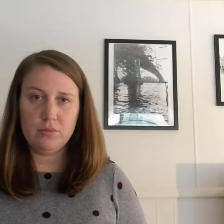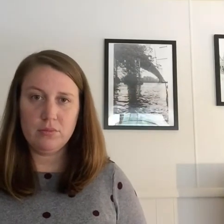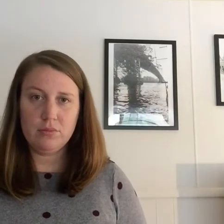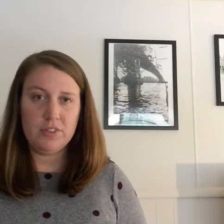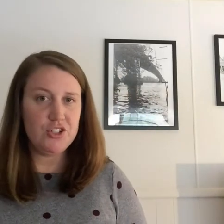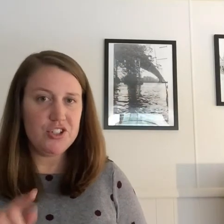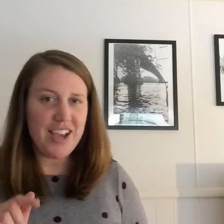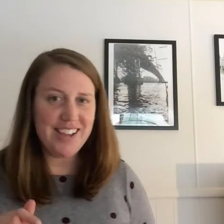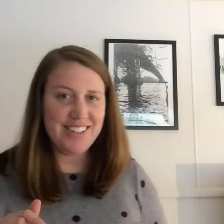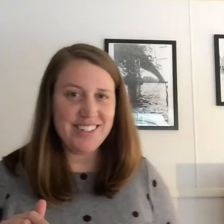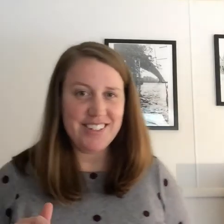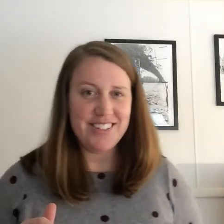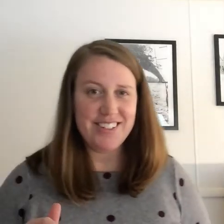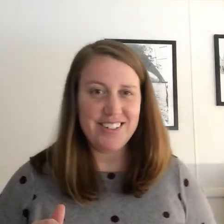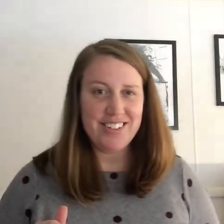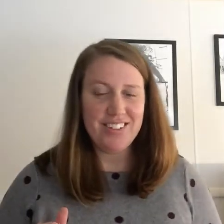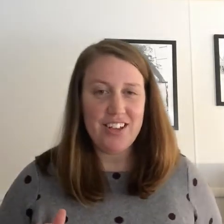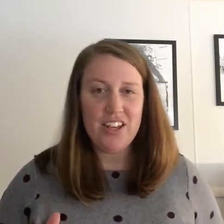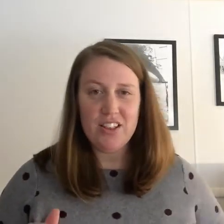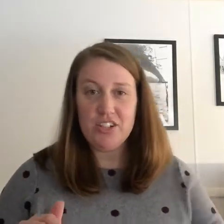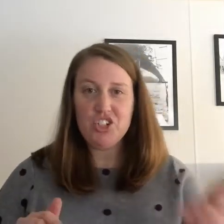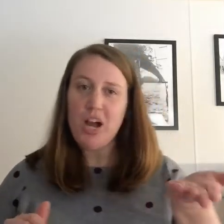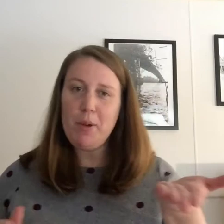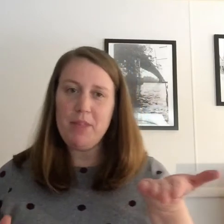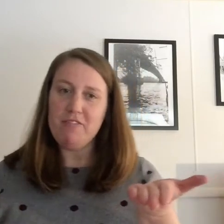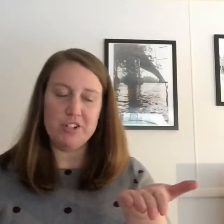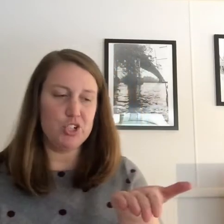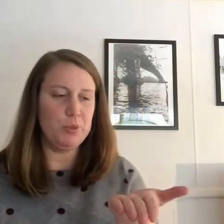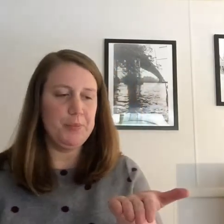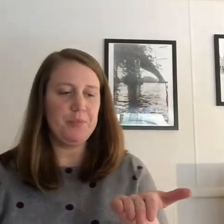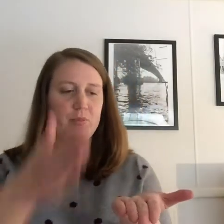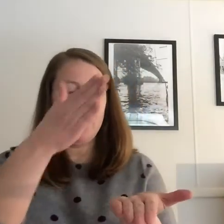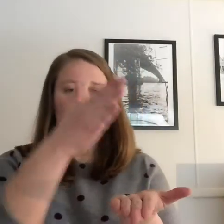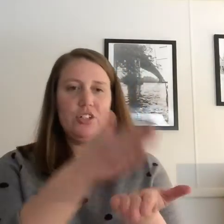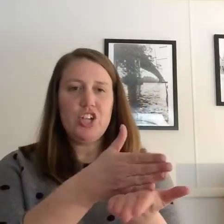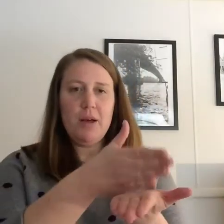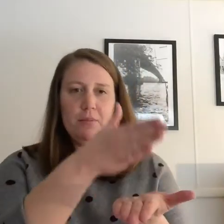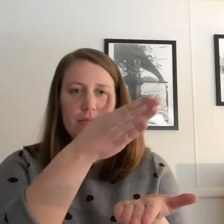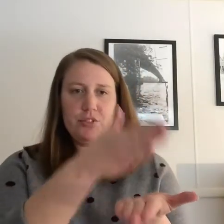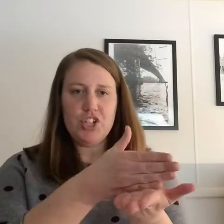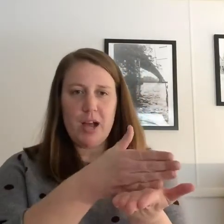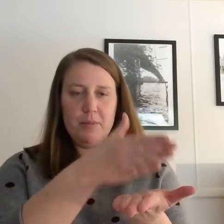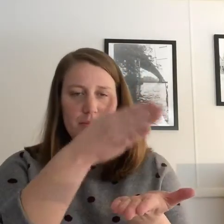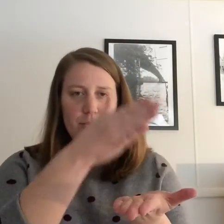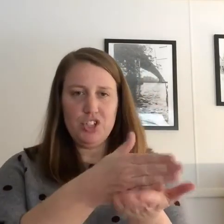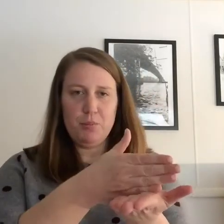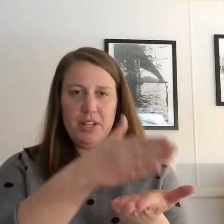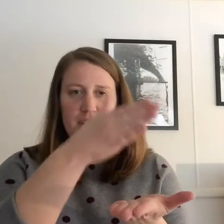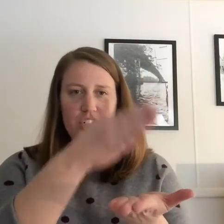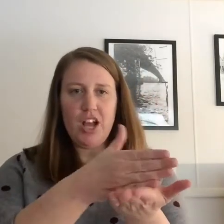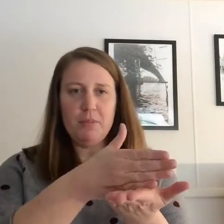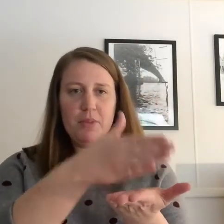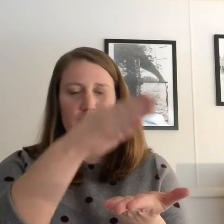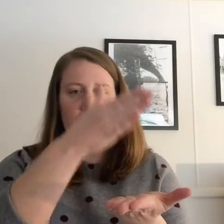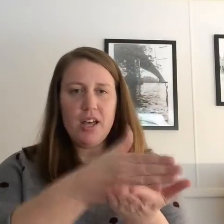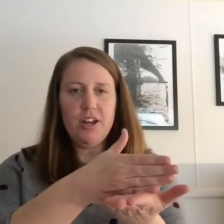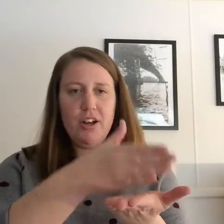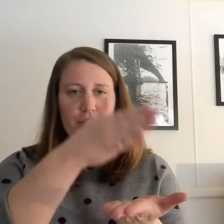Did you say it? Let's chop up that vegetable. Chop, chop, chippity chop. Cut off the